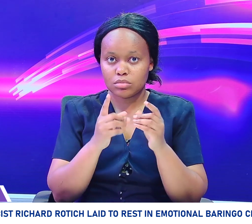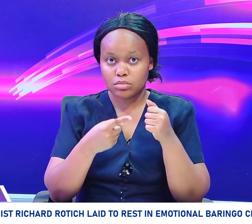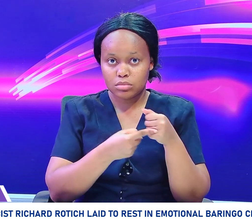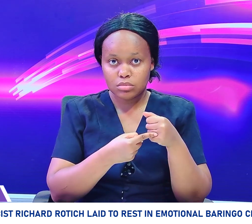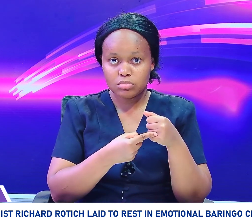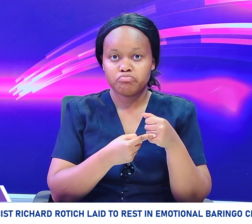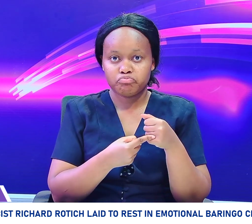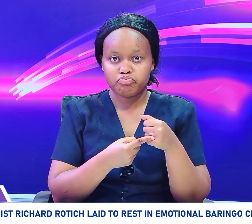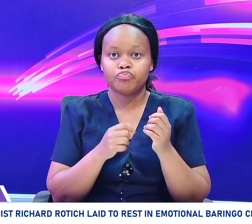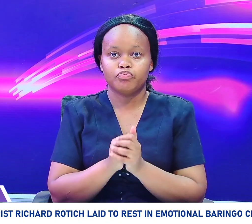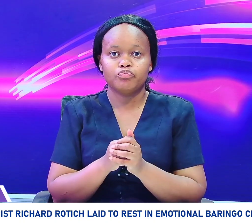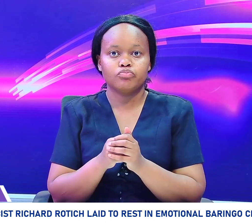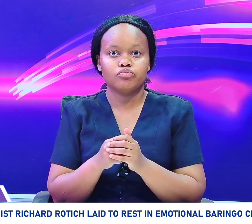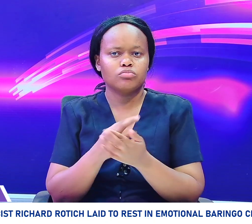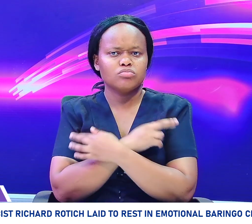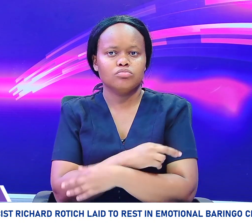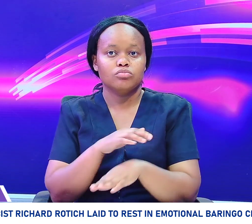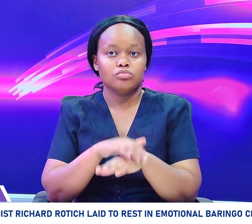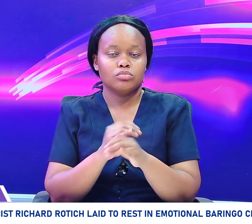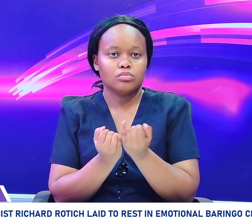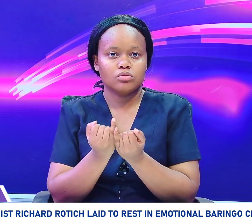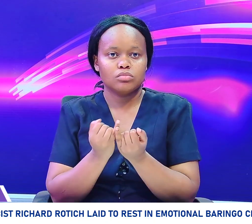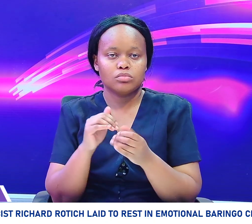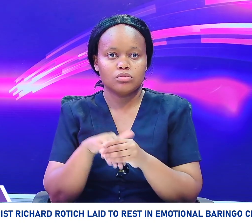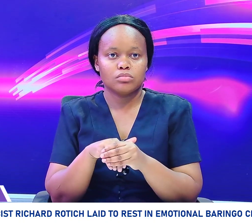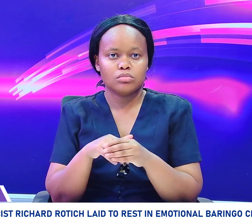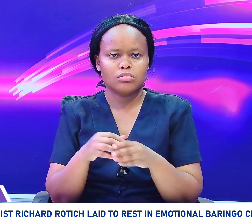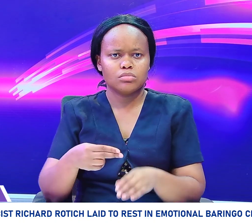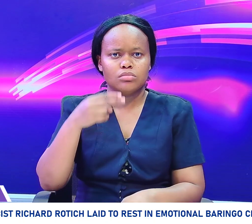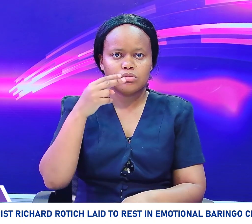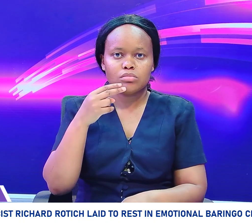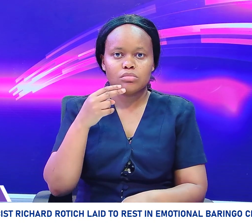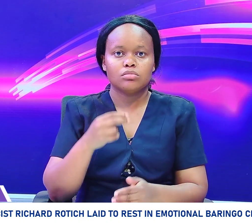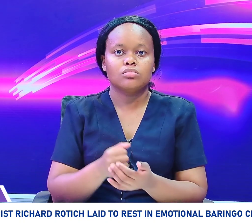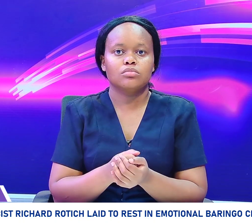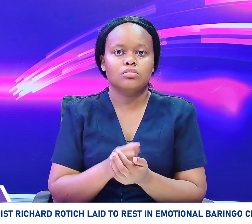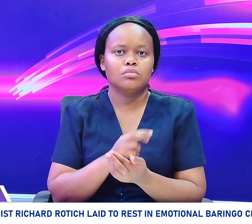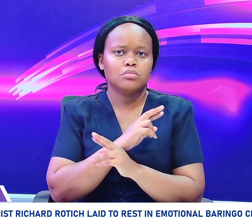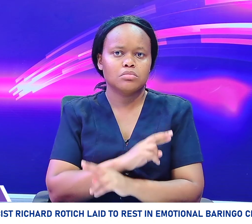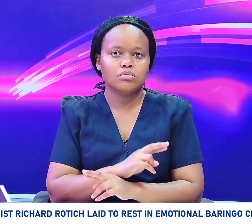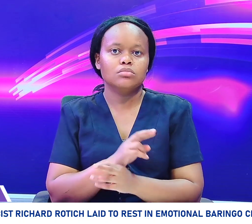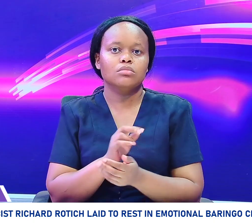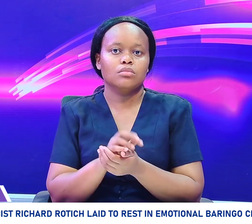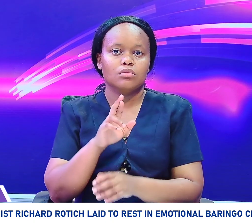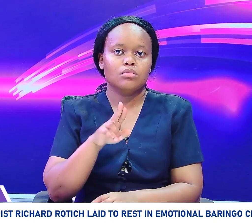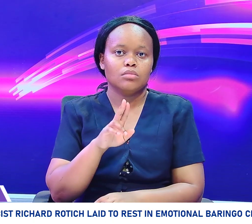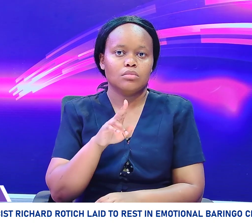emotional ceremony in his rural home in Koiser Village, Bawesa Ward,